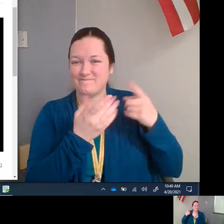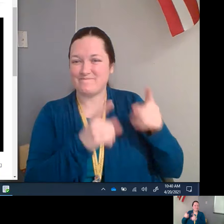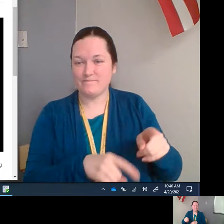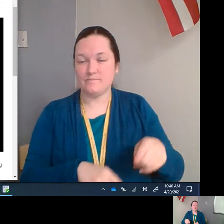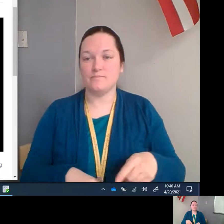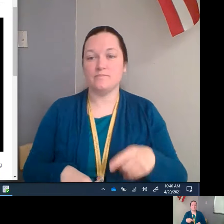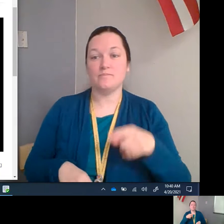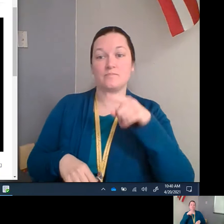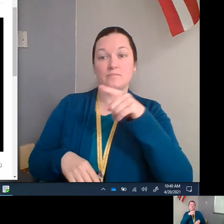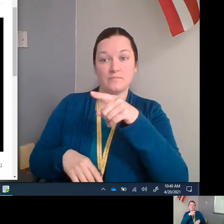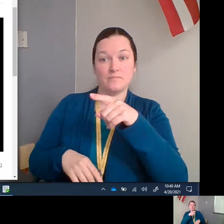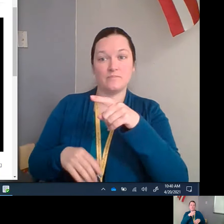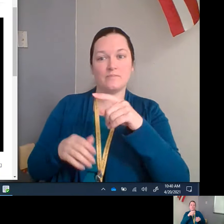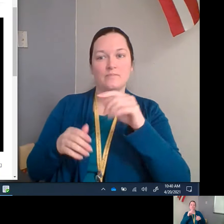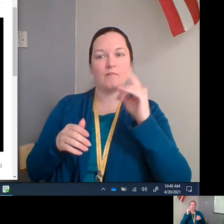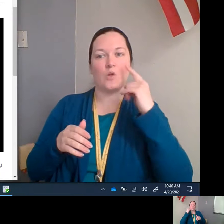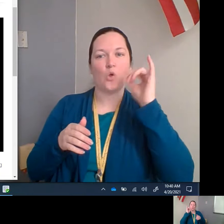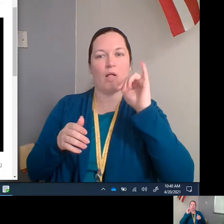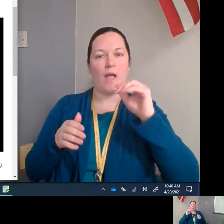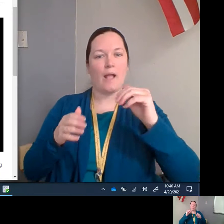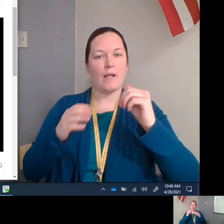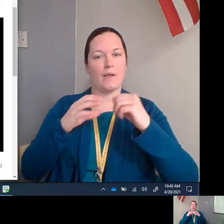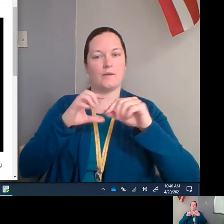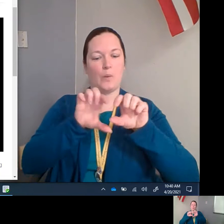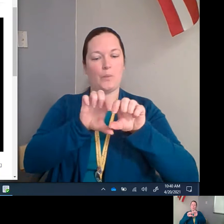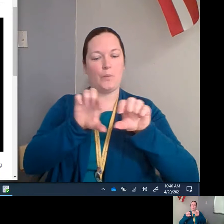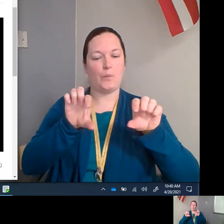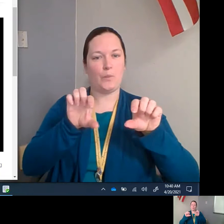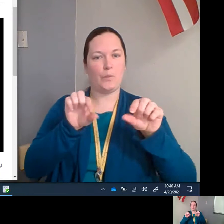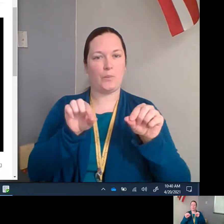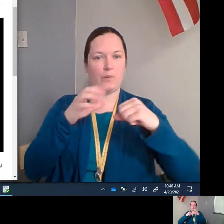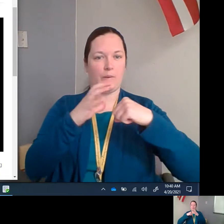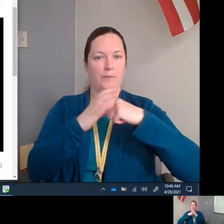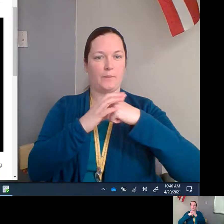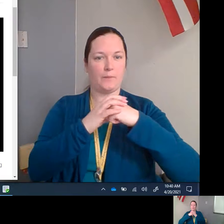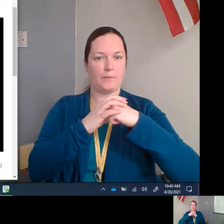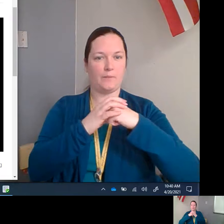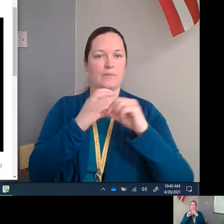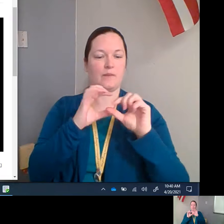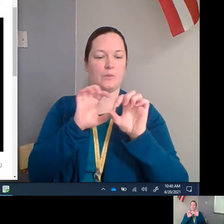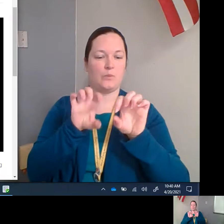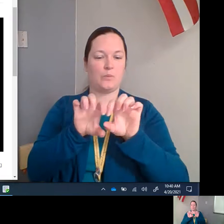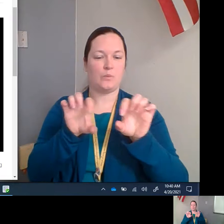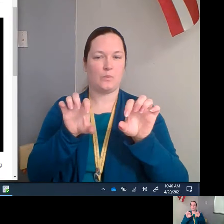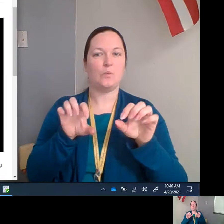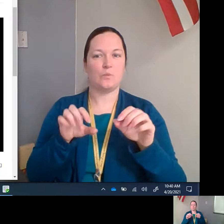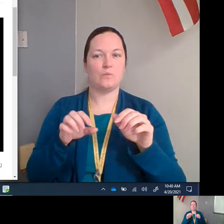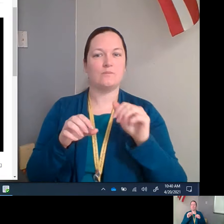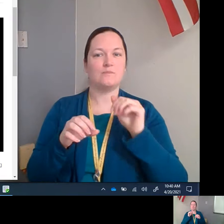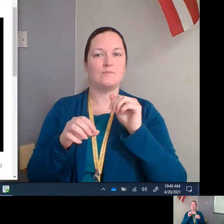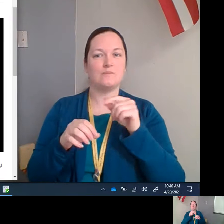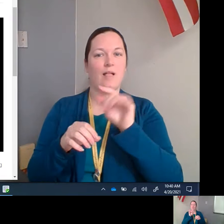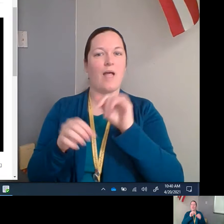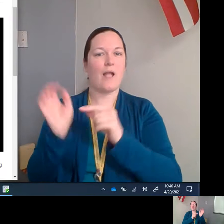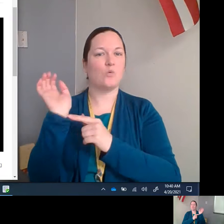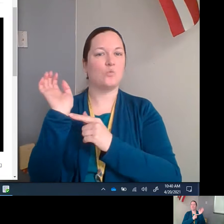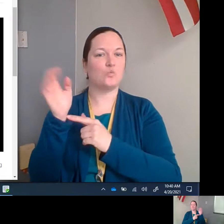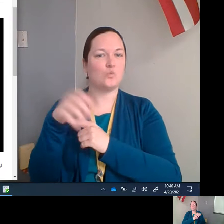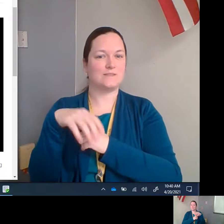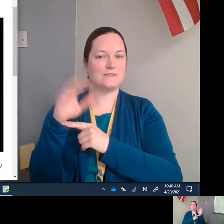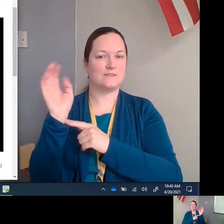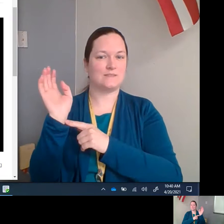have this pedestal like this, but then we have this joint that sits on the top of it. A perfect example of that would be the wrist bone.